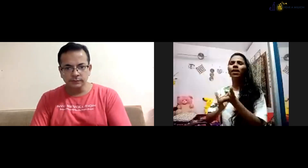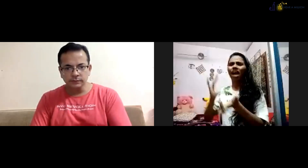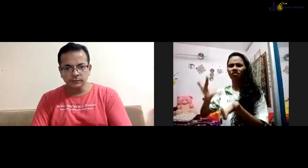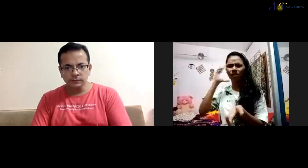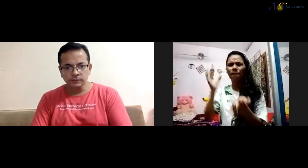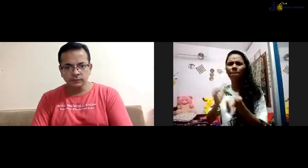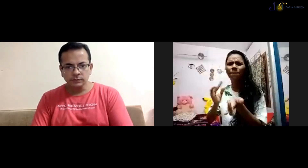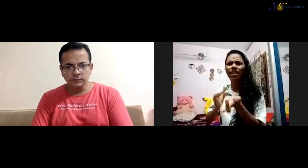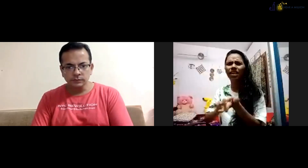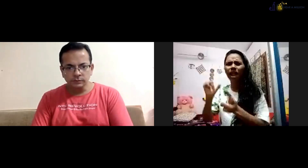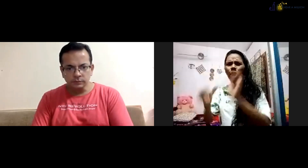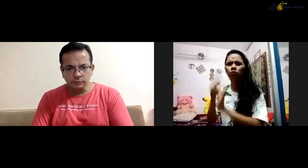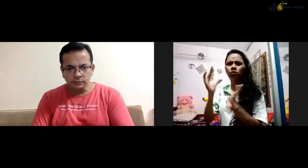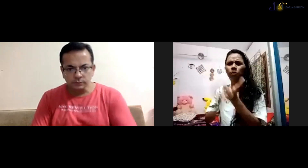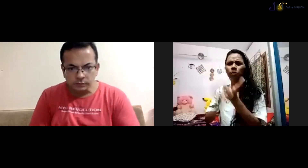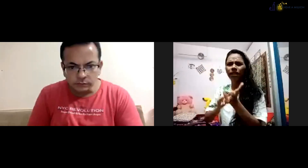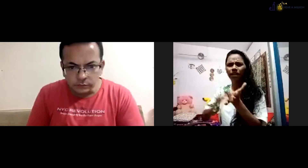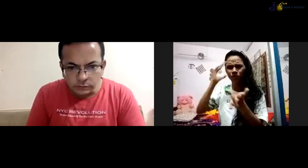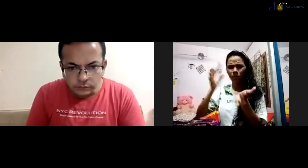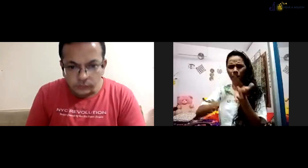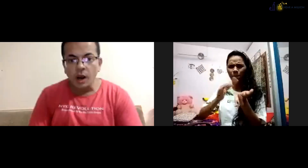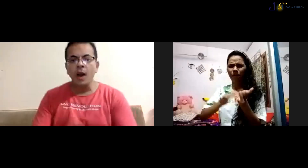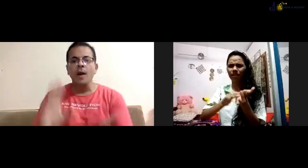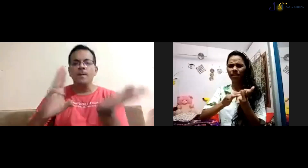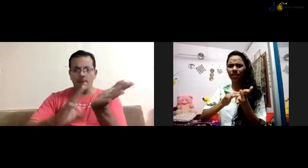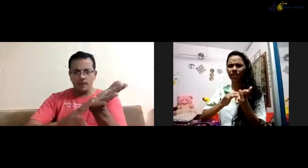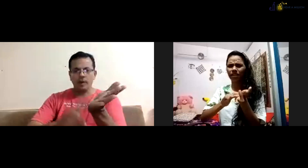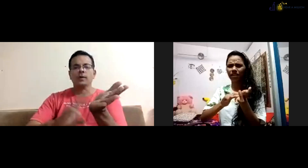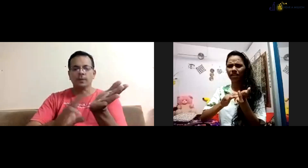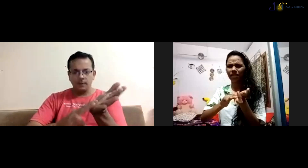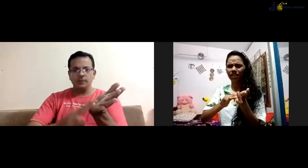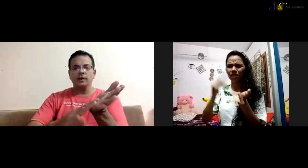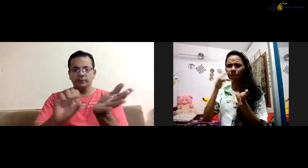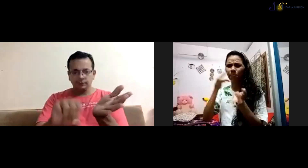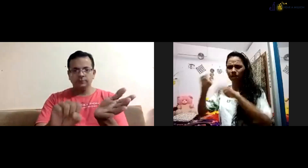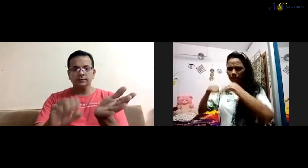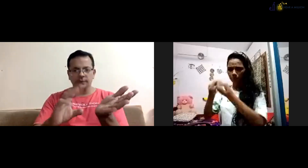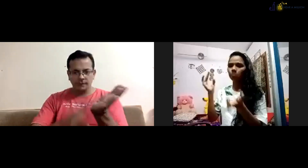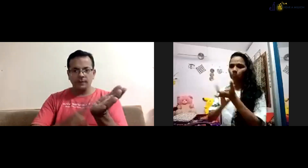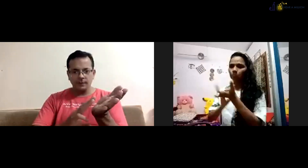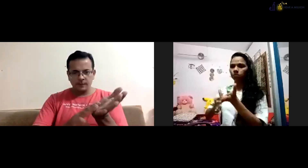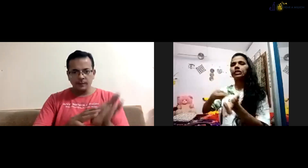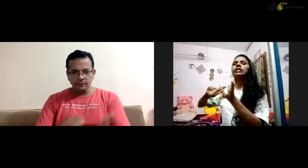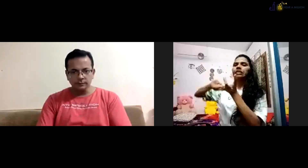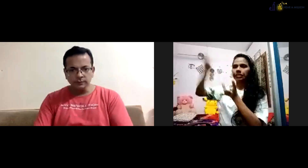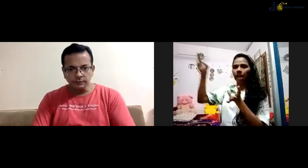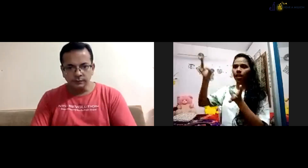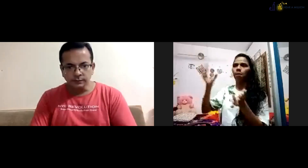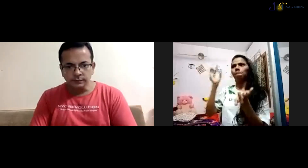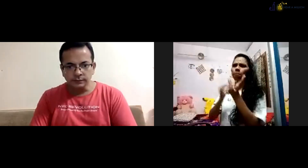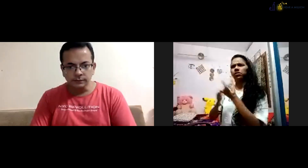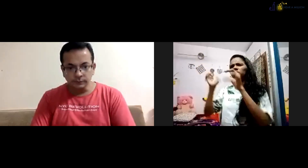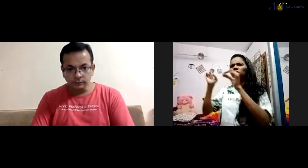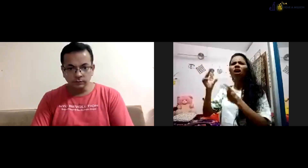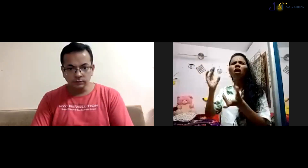uh, go on that point of view? As you know, address member, association member,